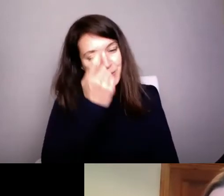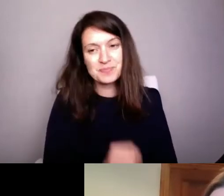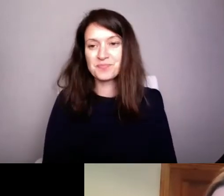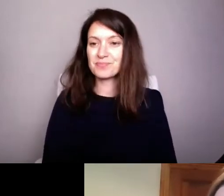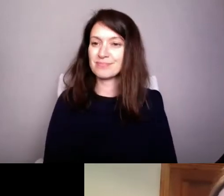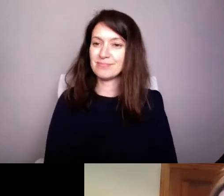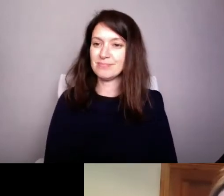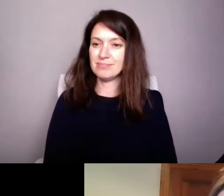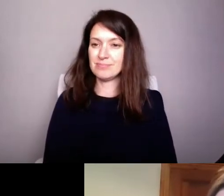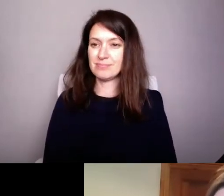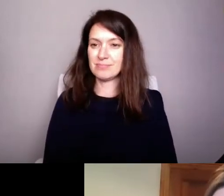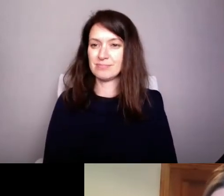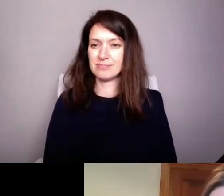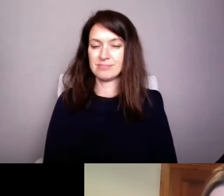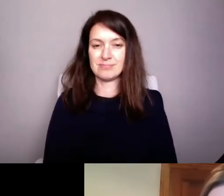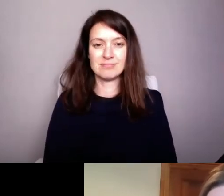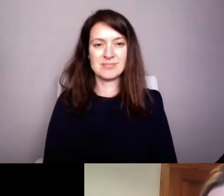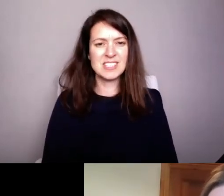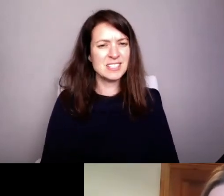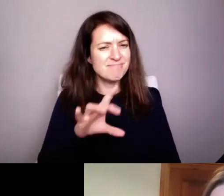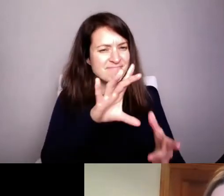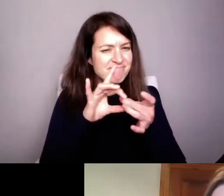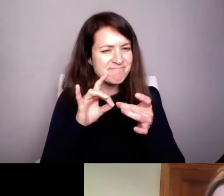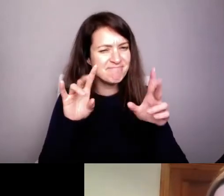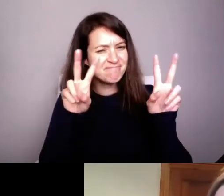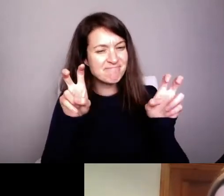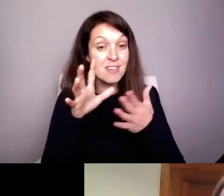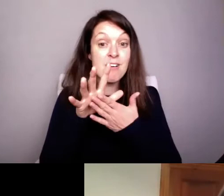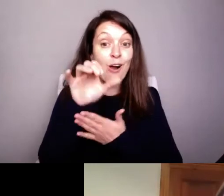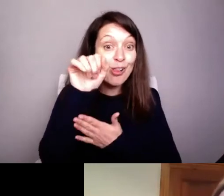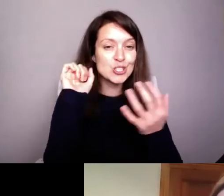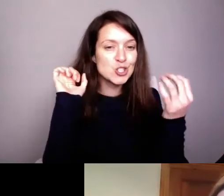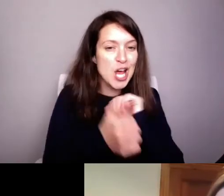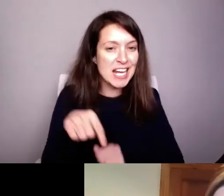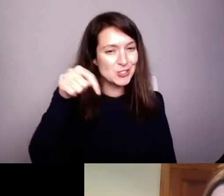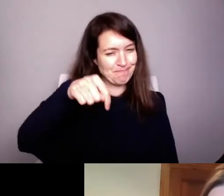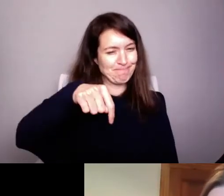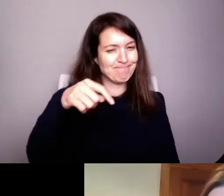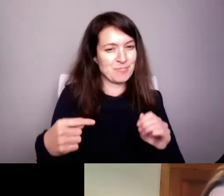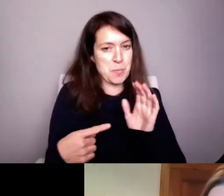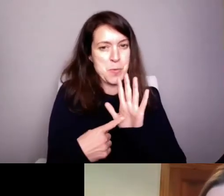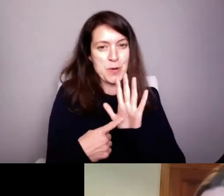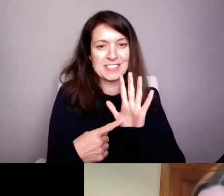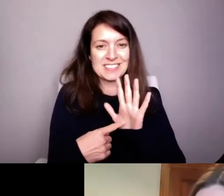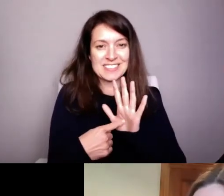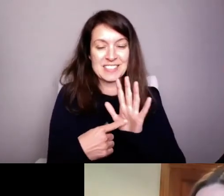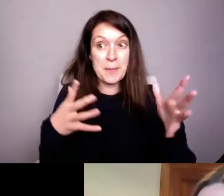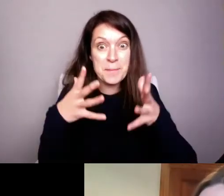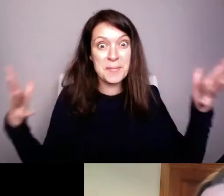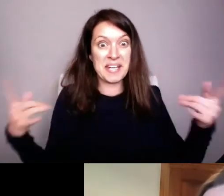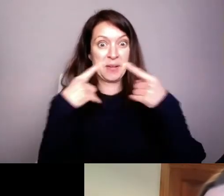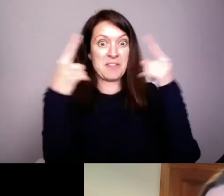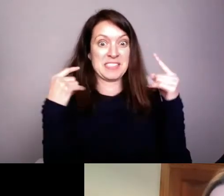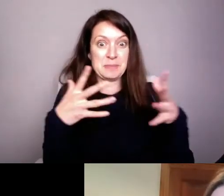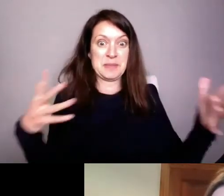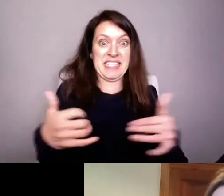importance of cultural change and actually how that can be shifted within these very quite large institutions,